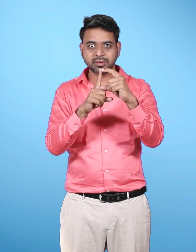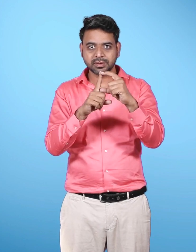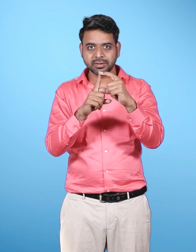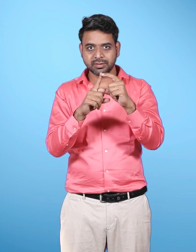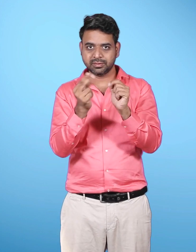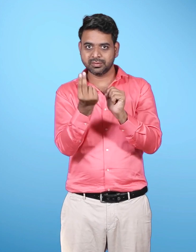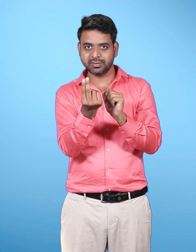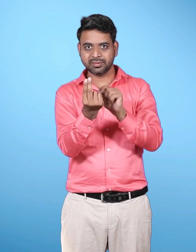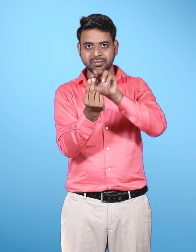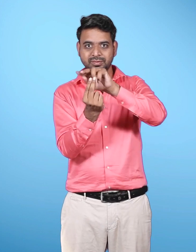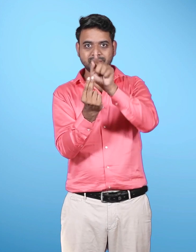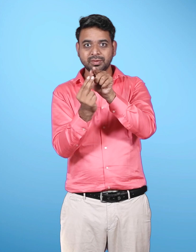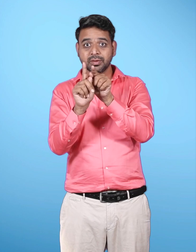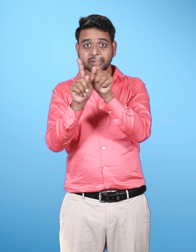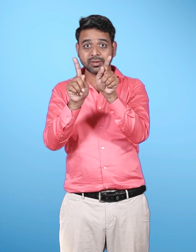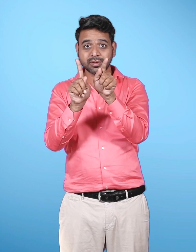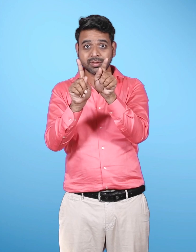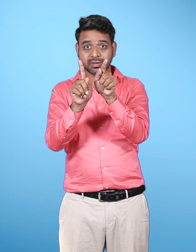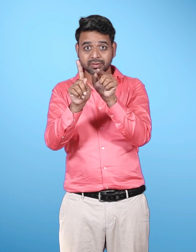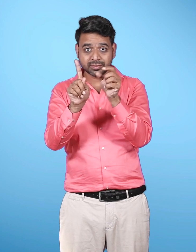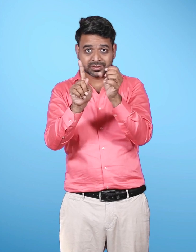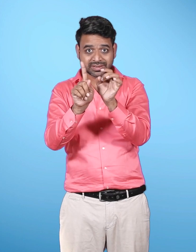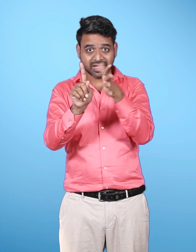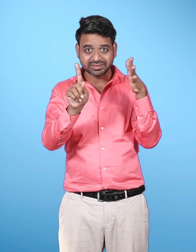as no current passes through its filament.